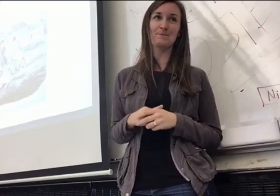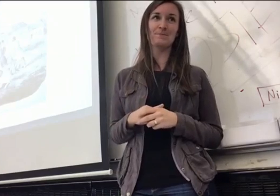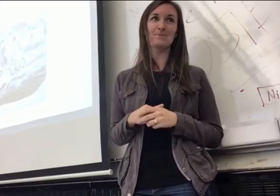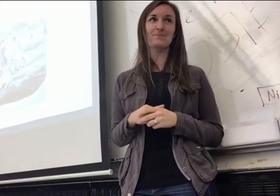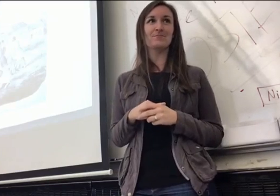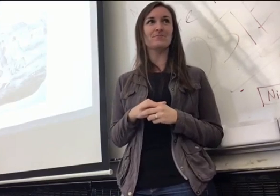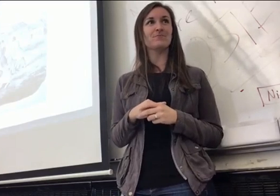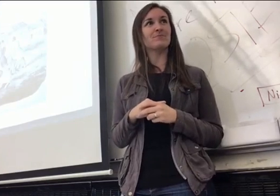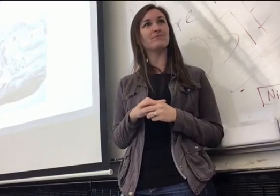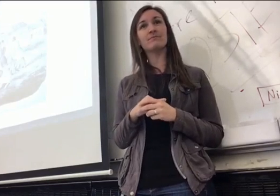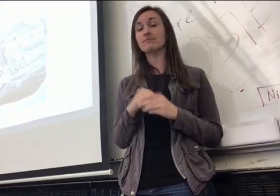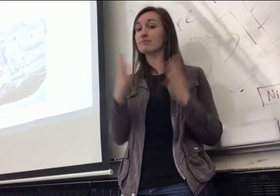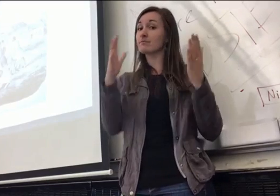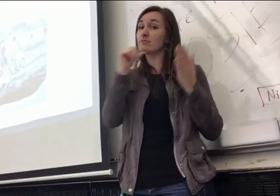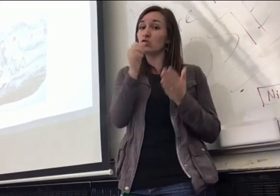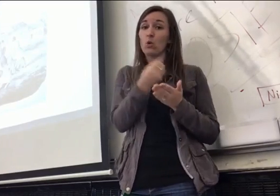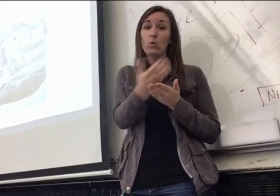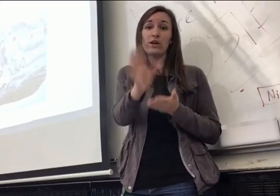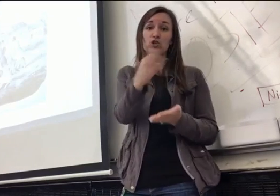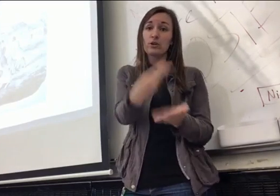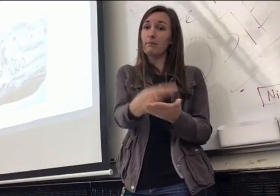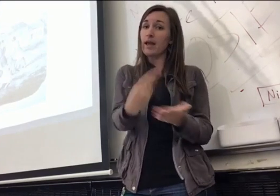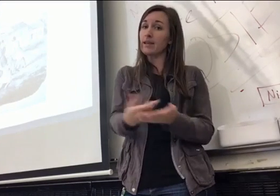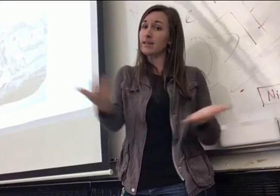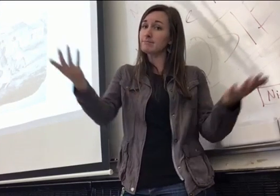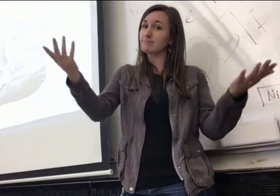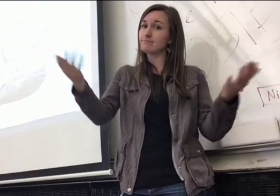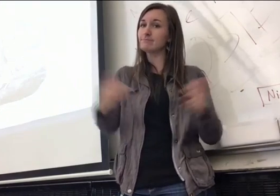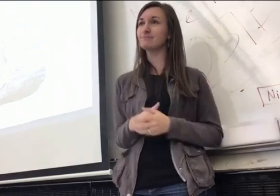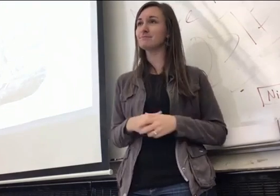Don't be so wasteful.